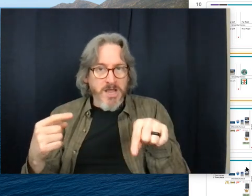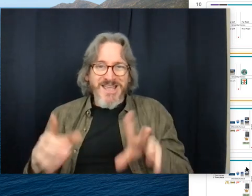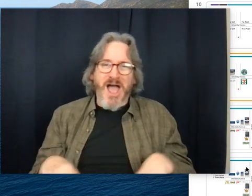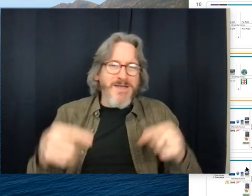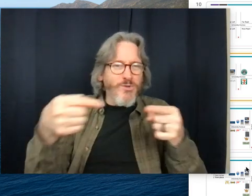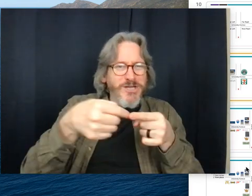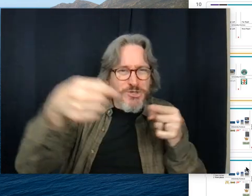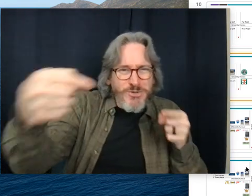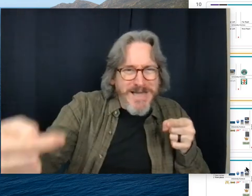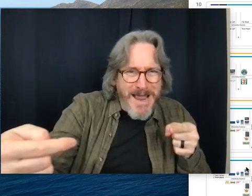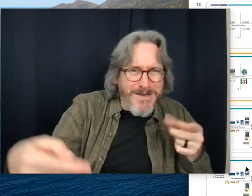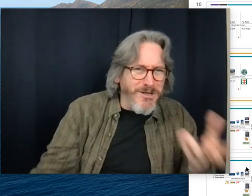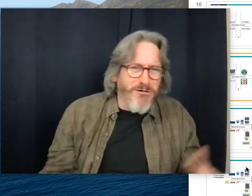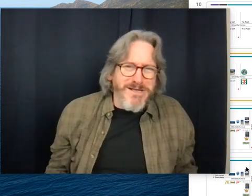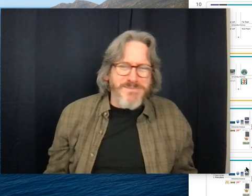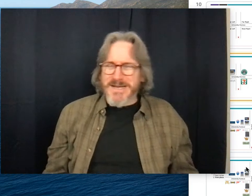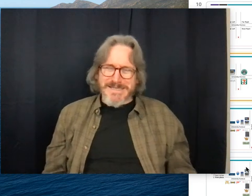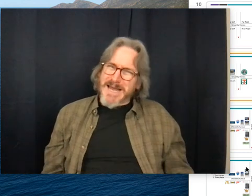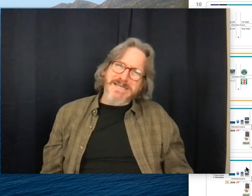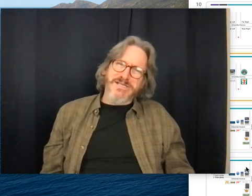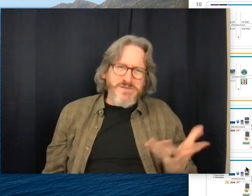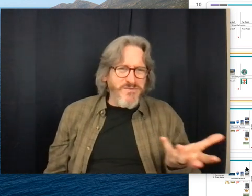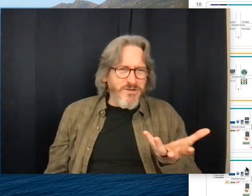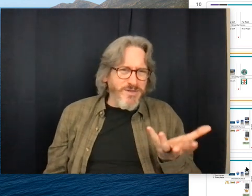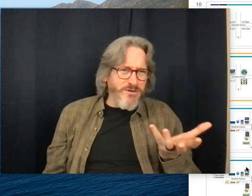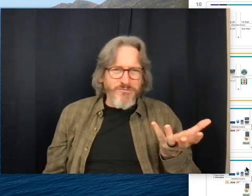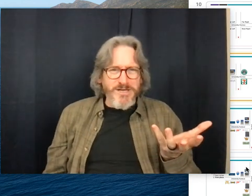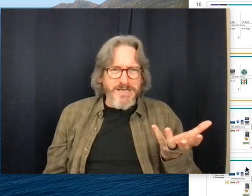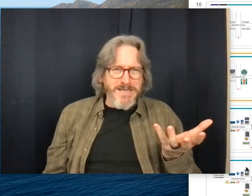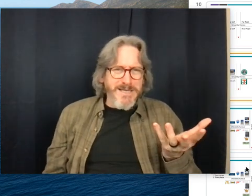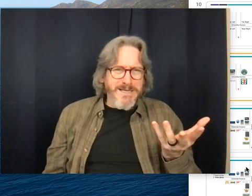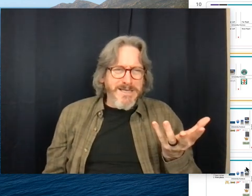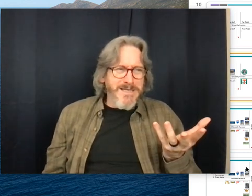do all, you can do diagonal across, but it's not as useful. We